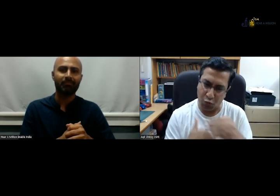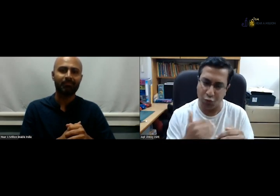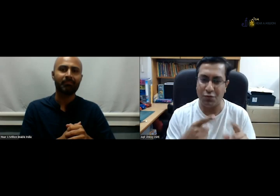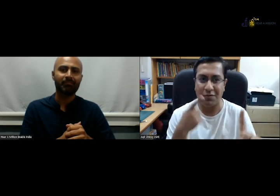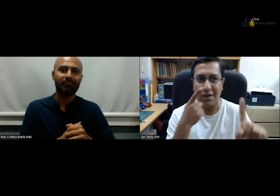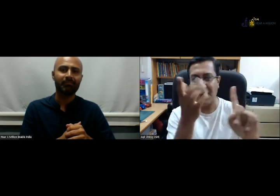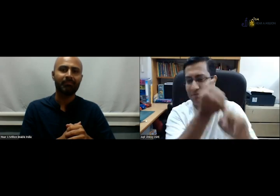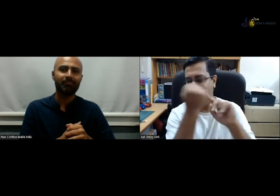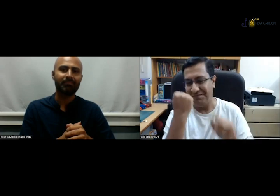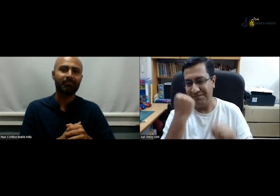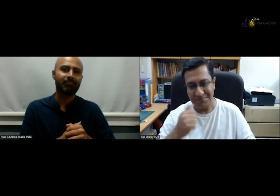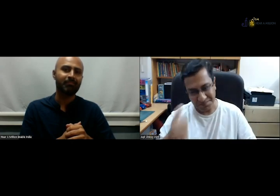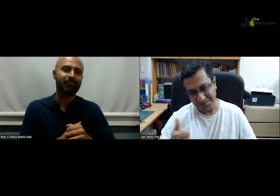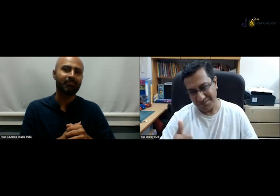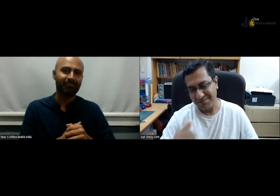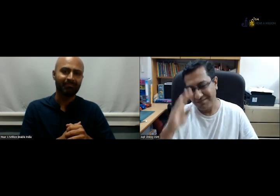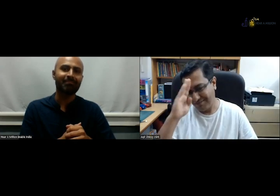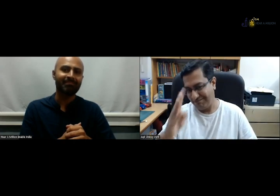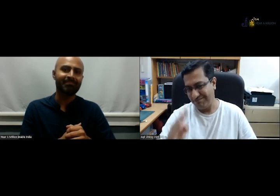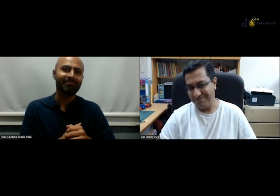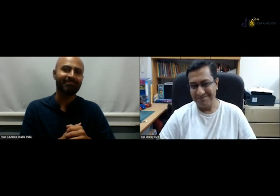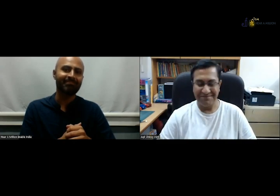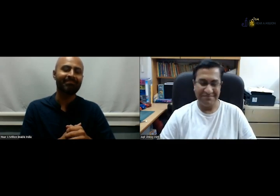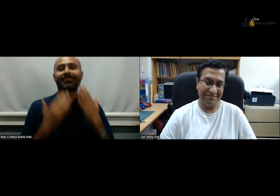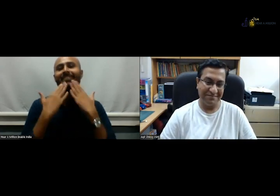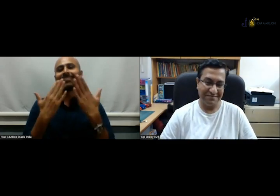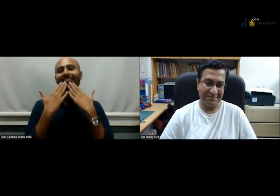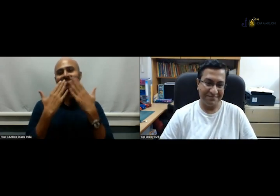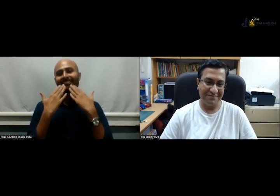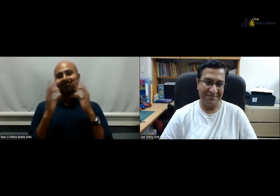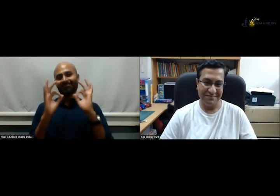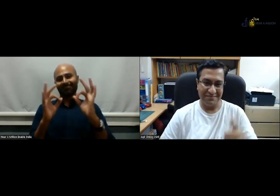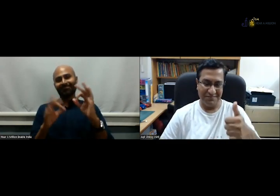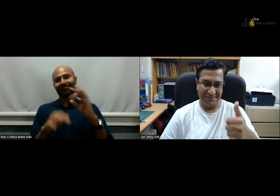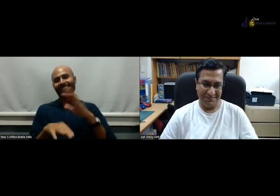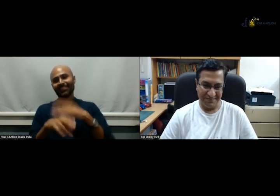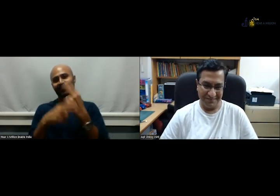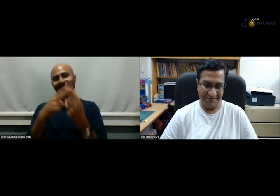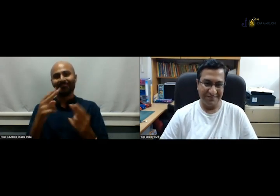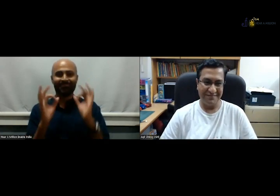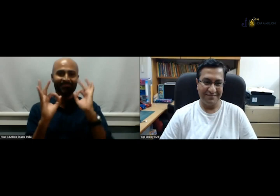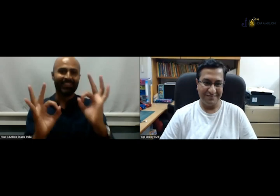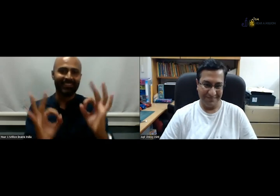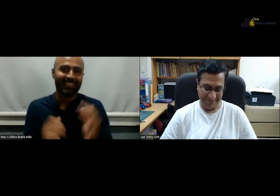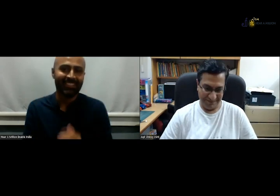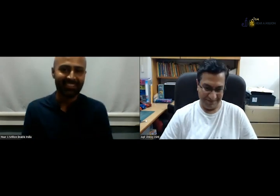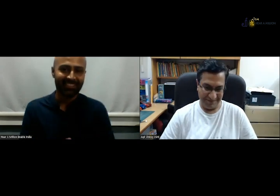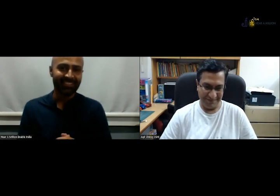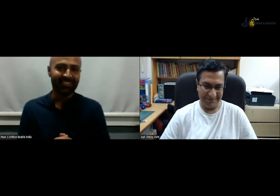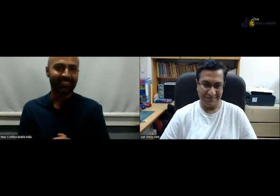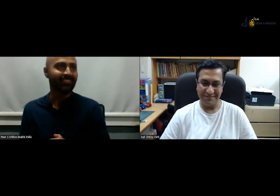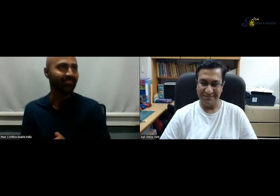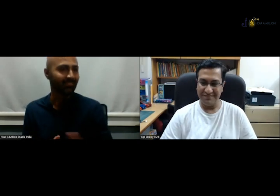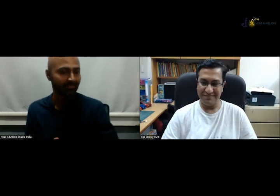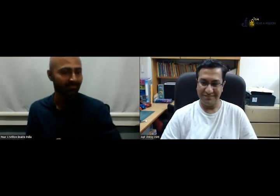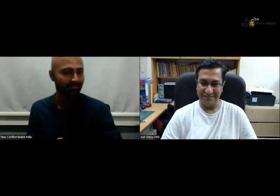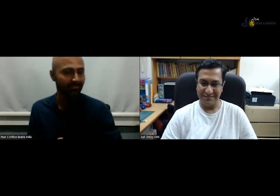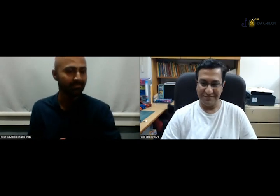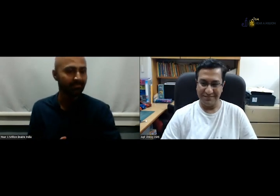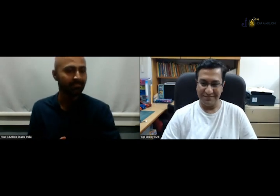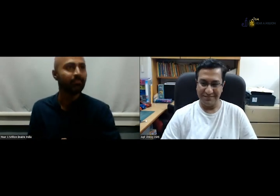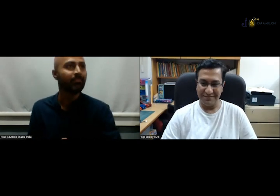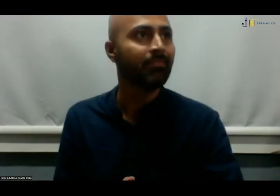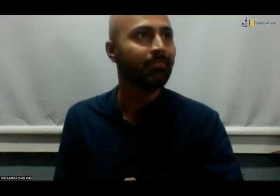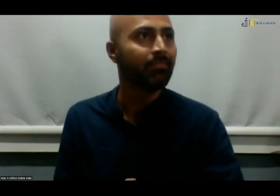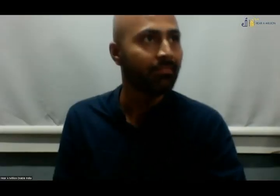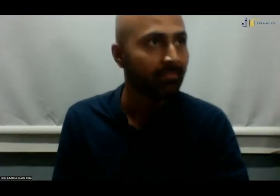And yes, whatever you all deaf leaders are doing, just keep doing. And yes, we'll remember her legacy, and we'll just go